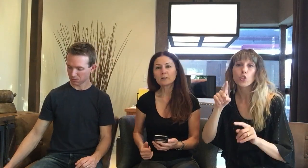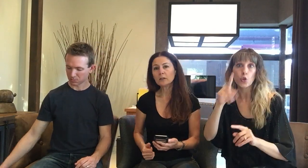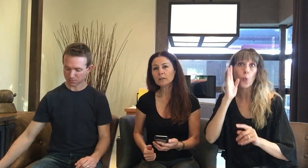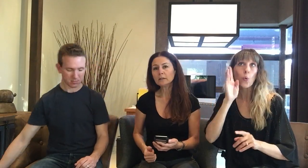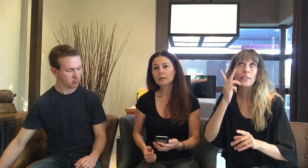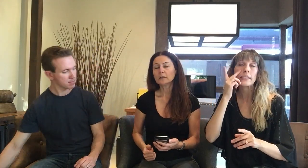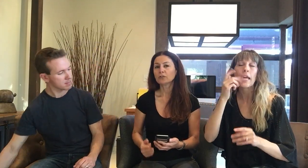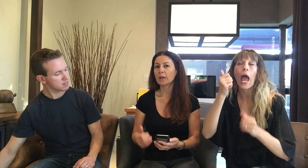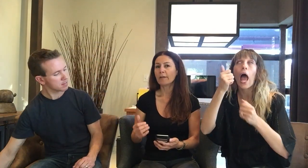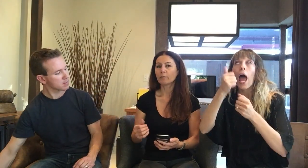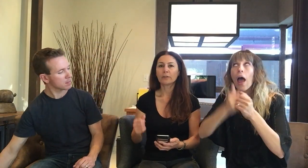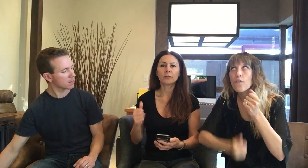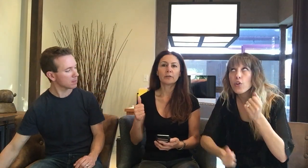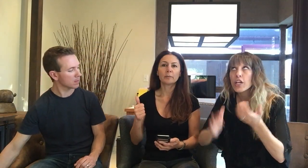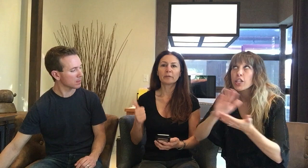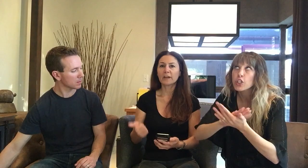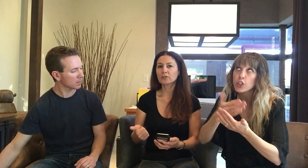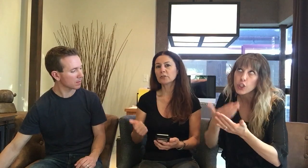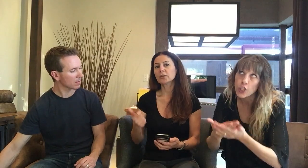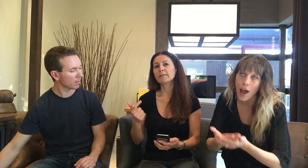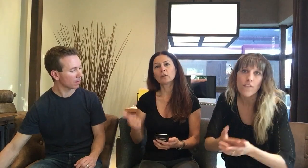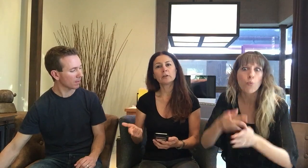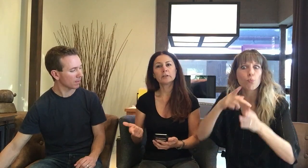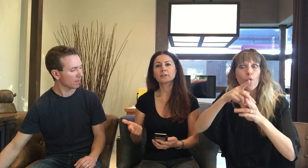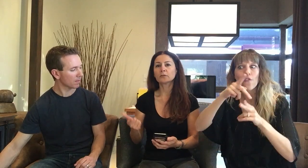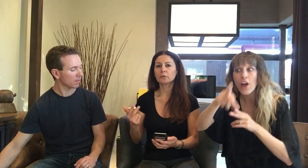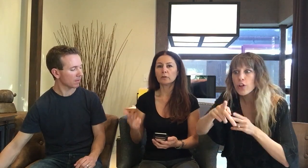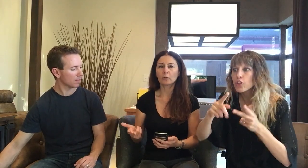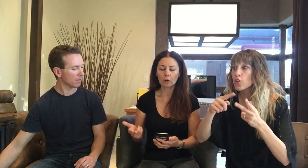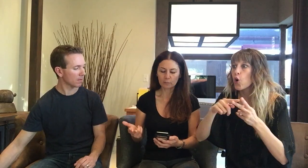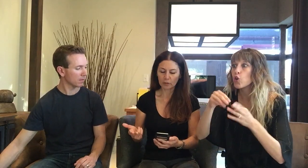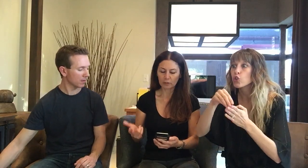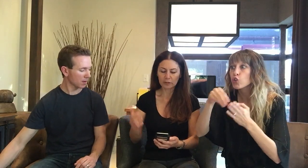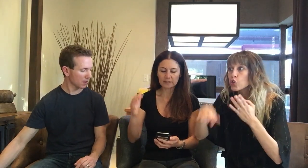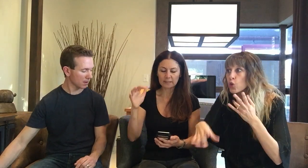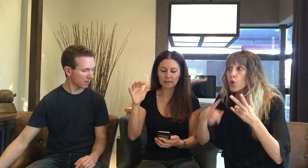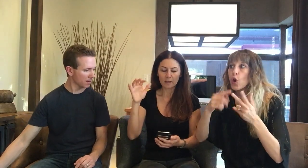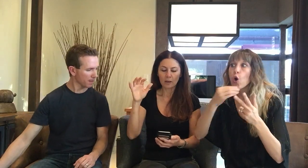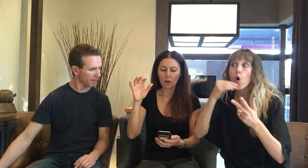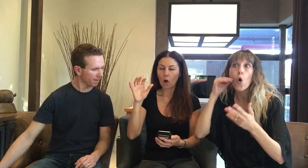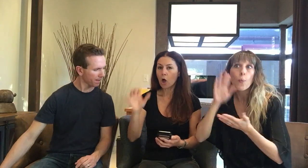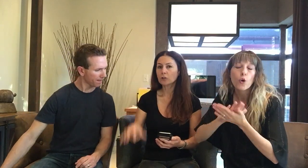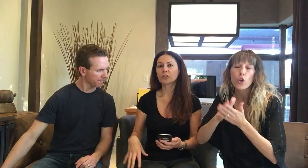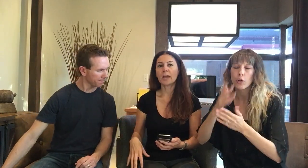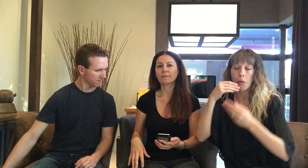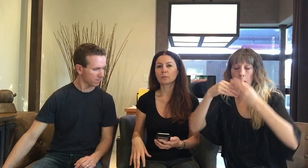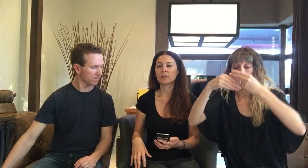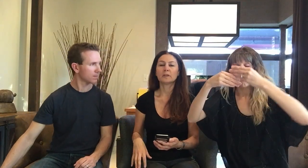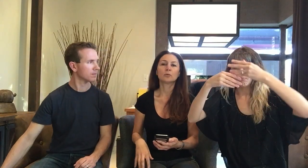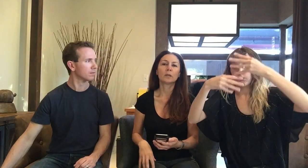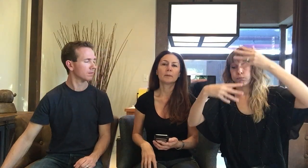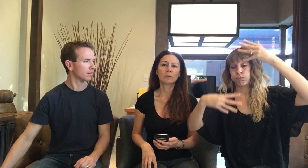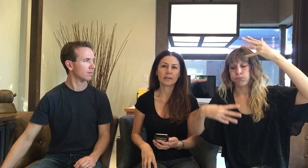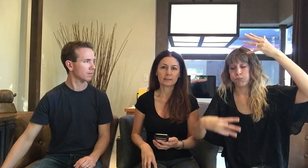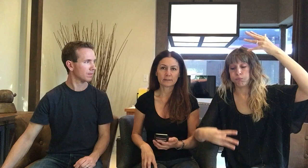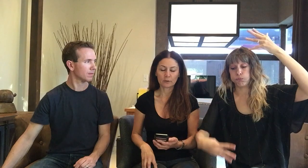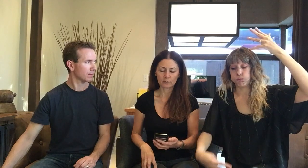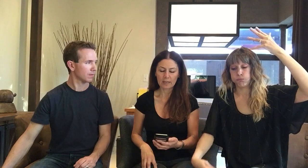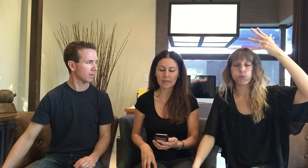single chef, whether they're the professional chef, culinary school student, or home cook. You're going to see all chefs within a 20-mile radius of you, anyone